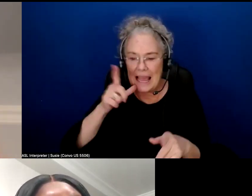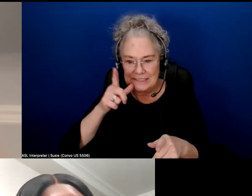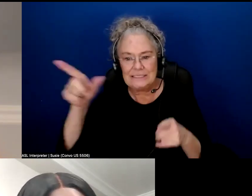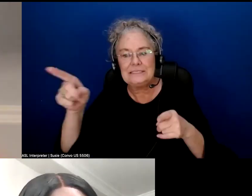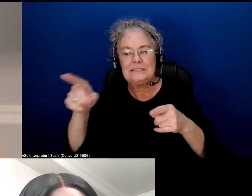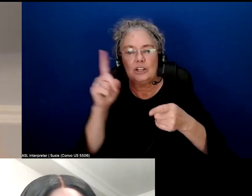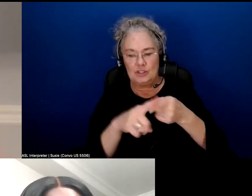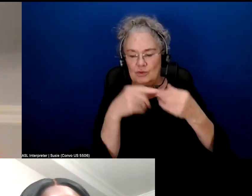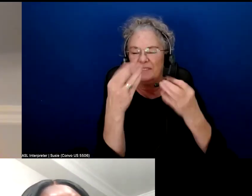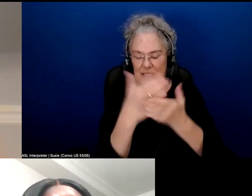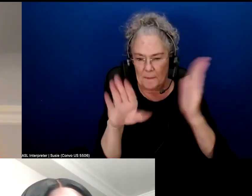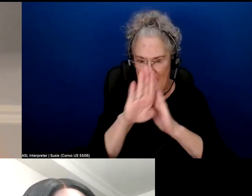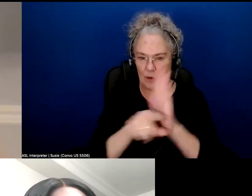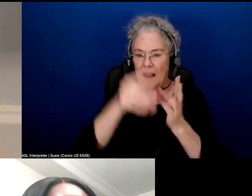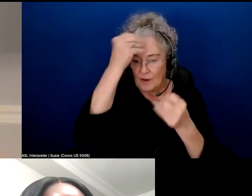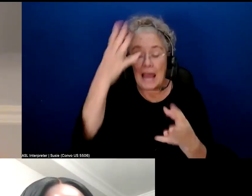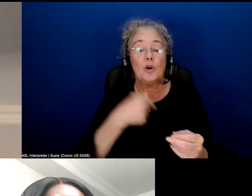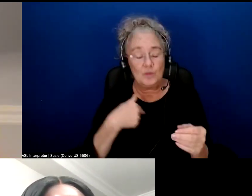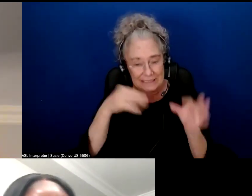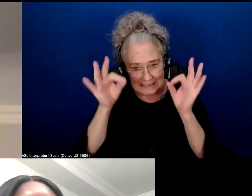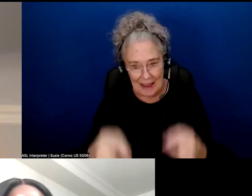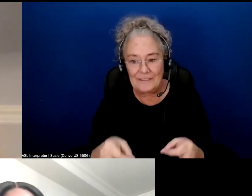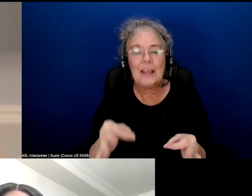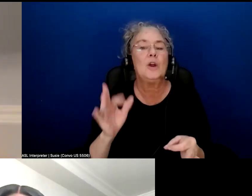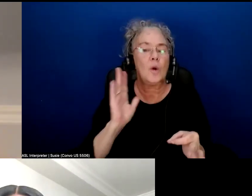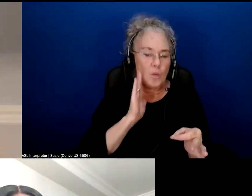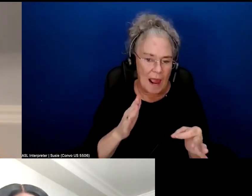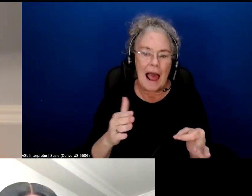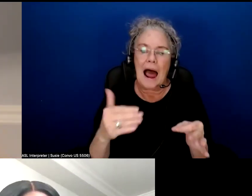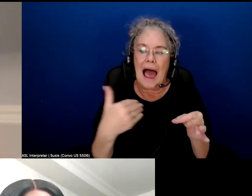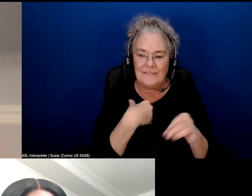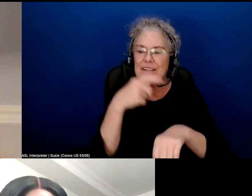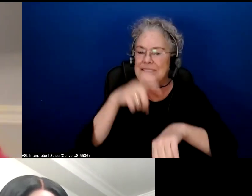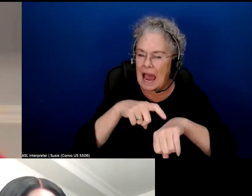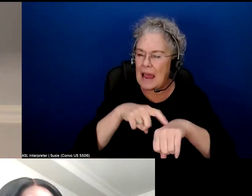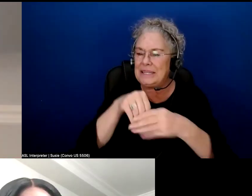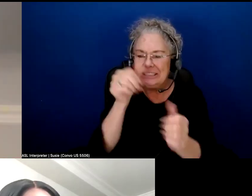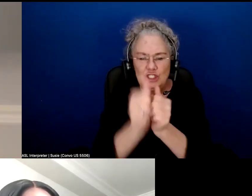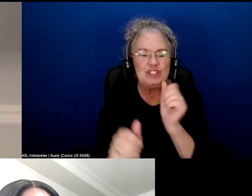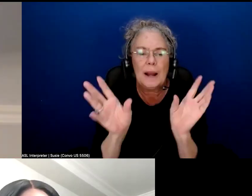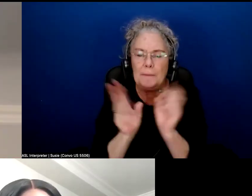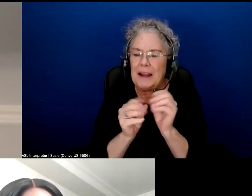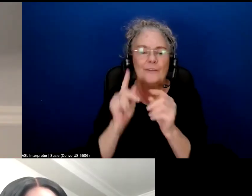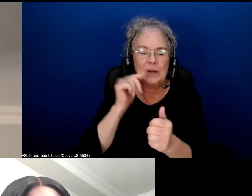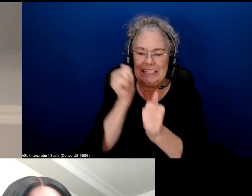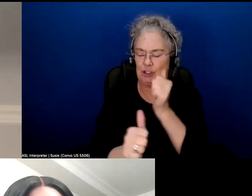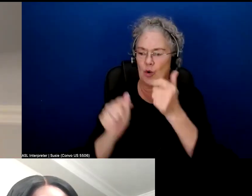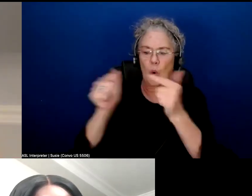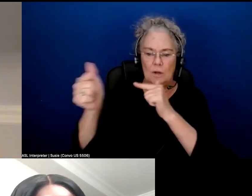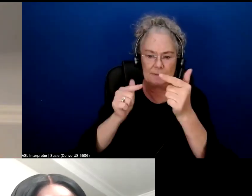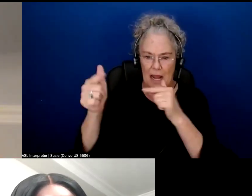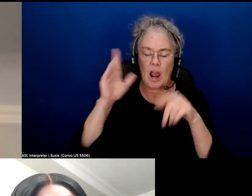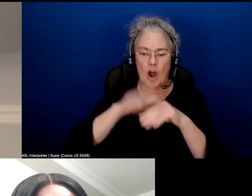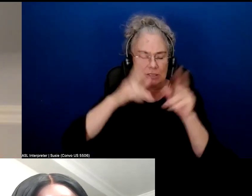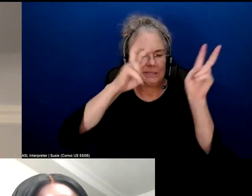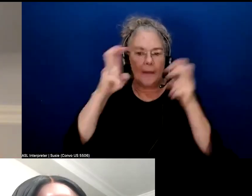some background information. And we definitely will have time in each meeting for each corresponding issue area and topic to make